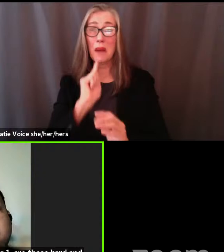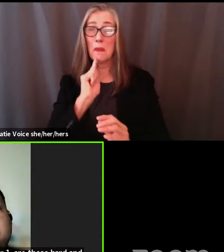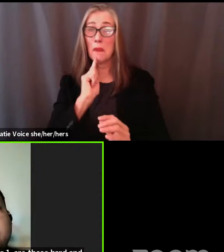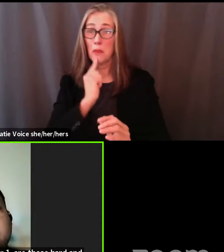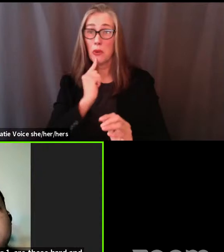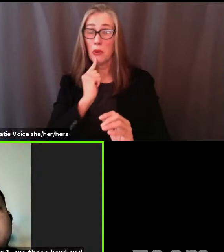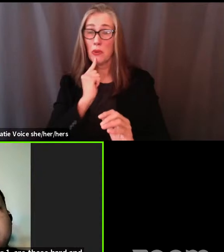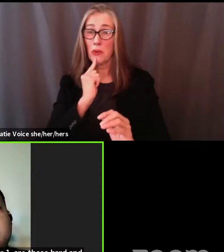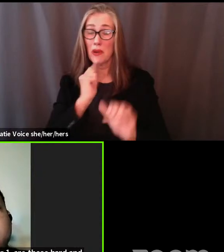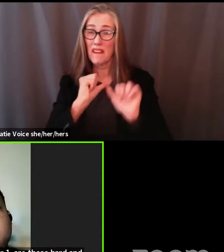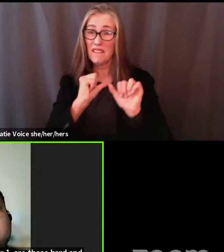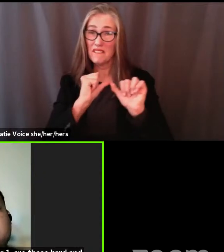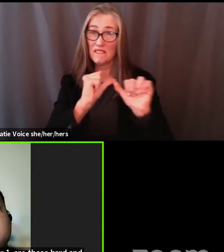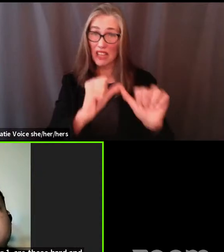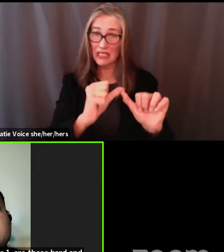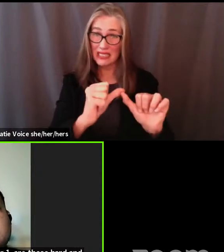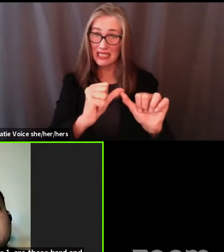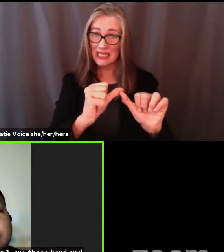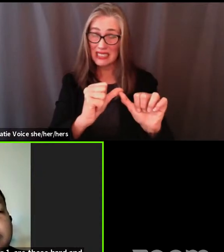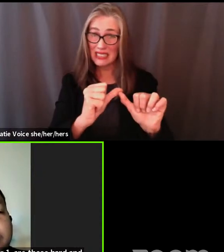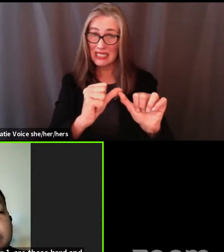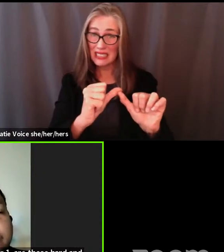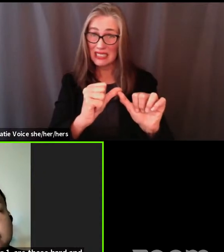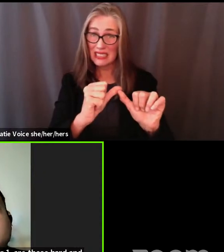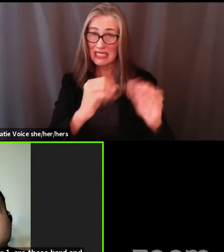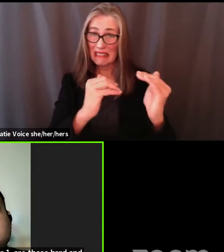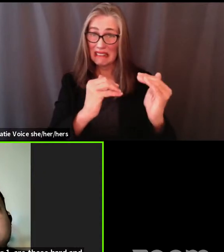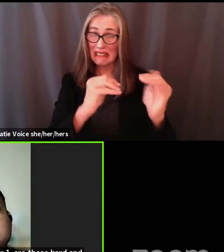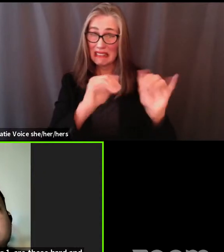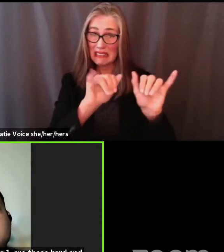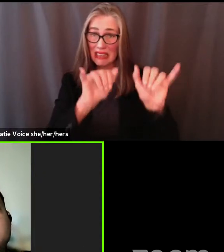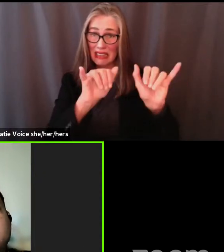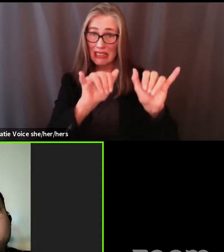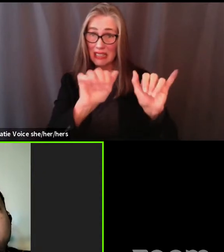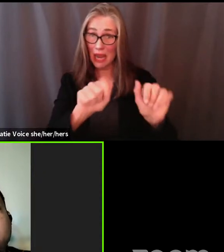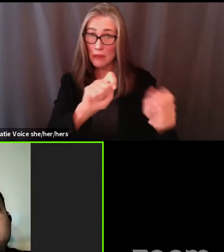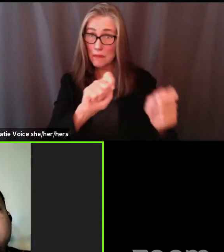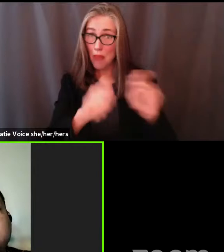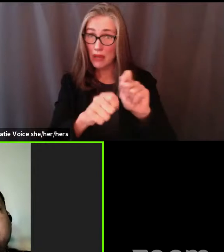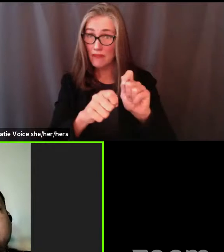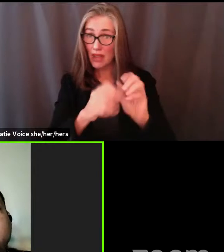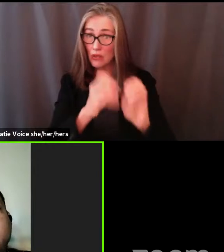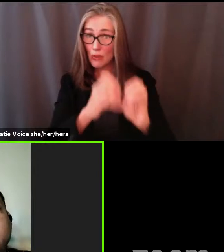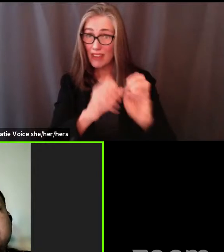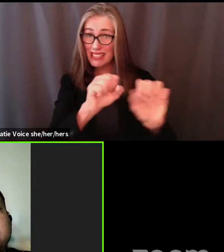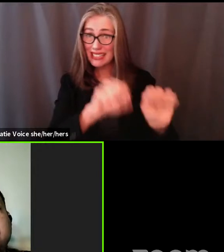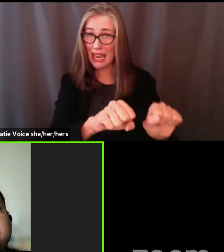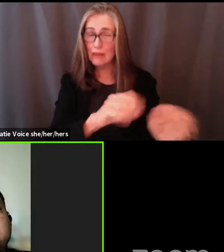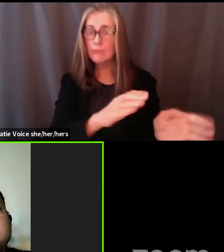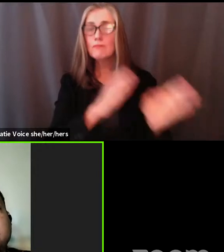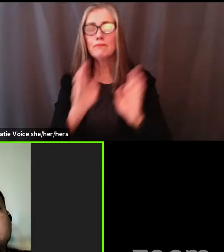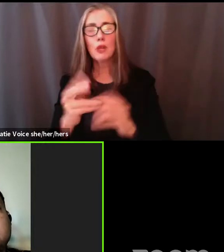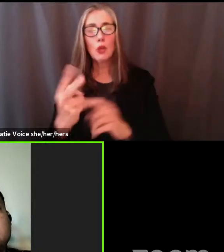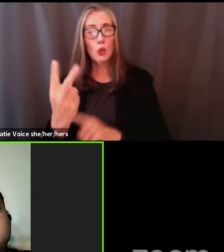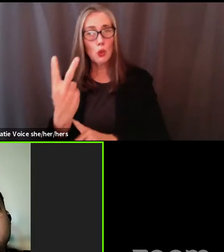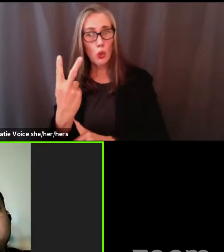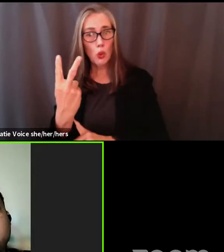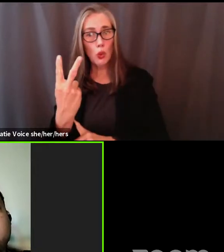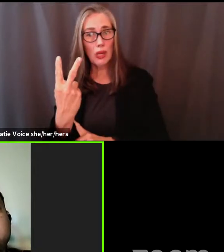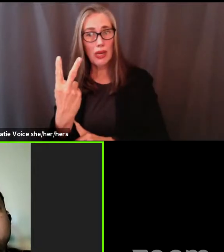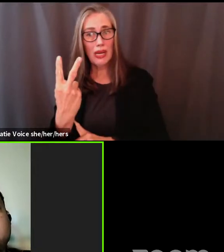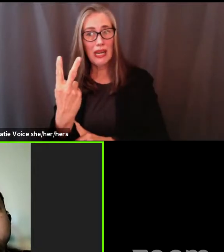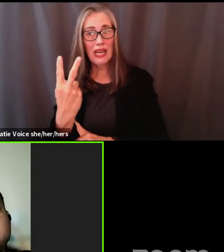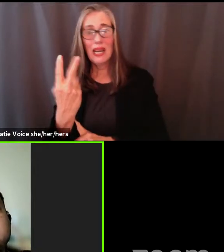they able to be modified or revised? And then question number two, will there be a virtual option for folks who do not